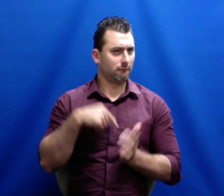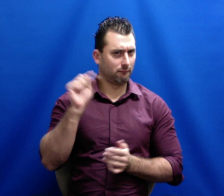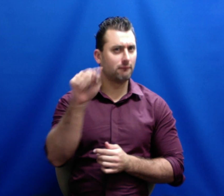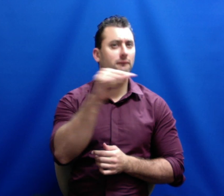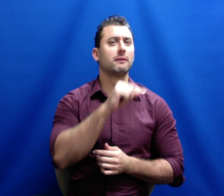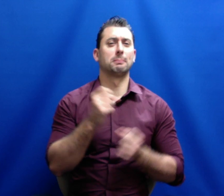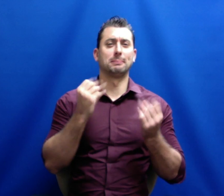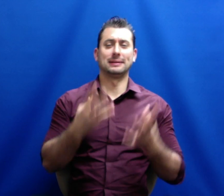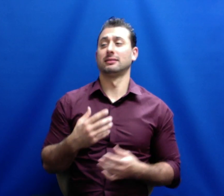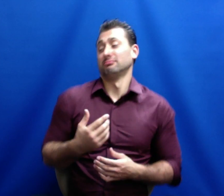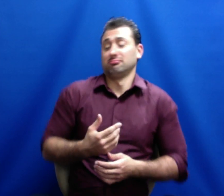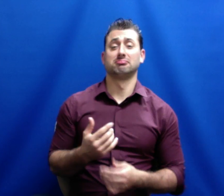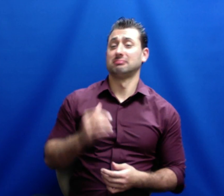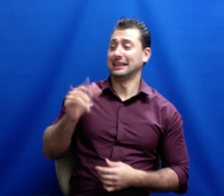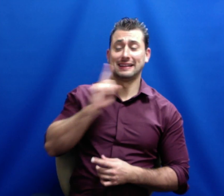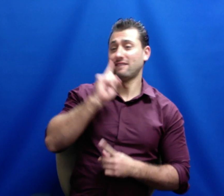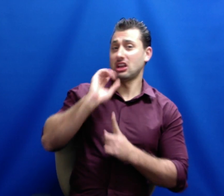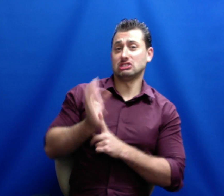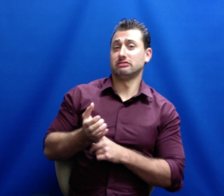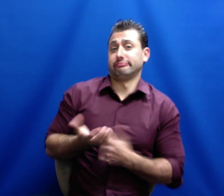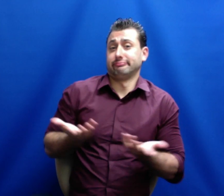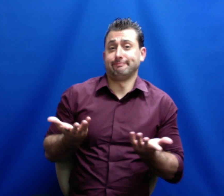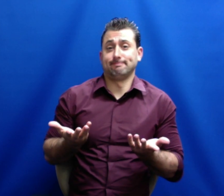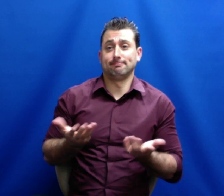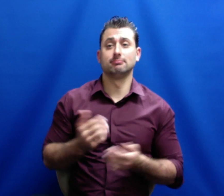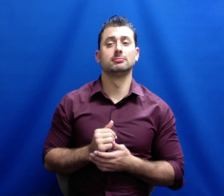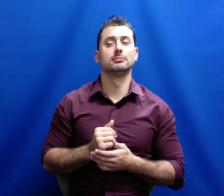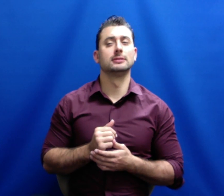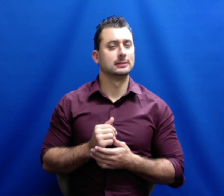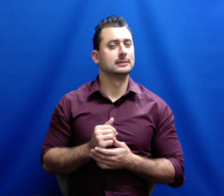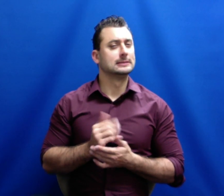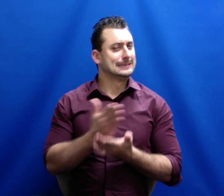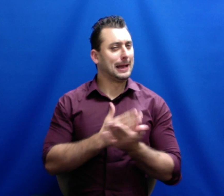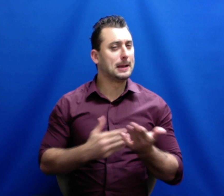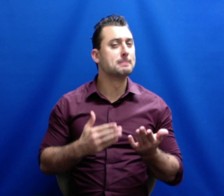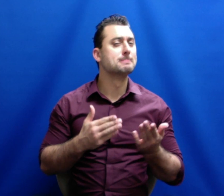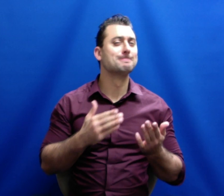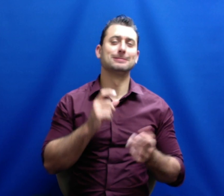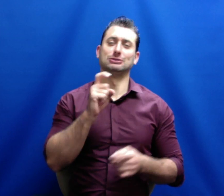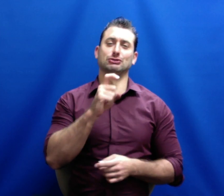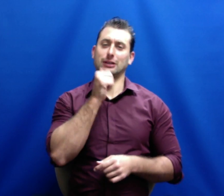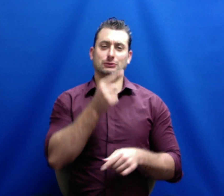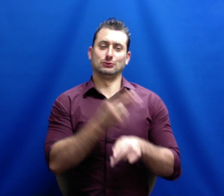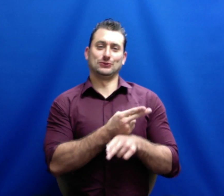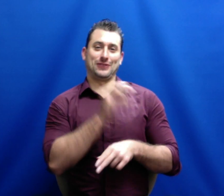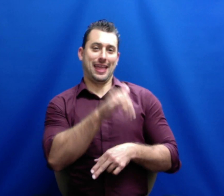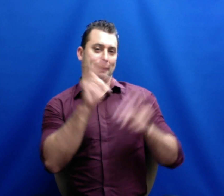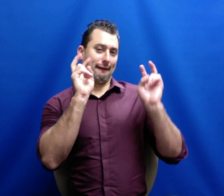I like to add some of the polite excuses. Some people use that's deaf culture or that's not deaf culture as